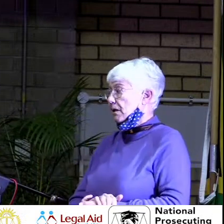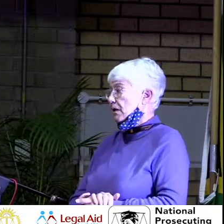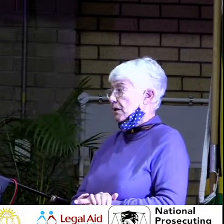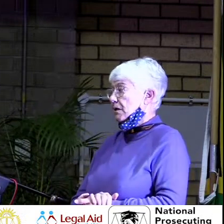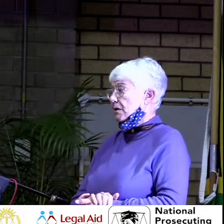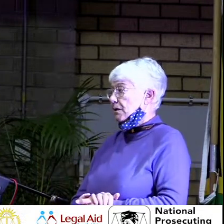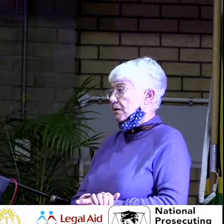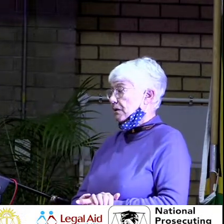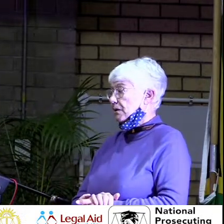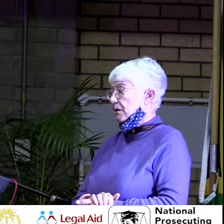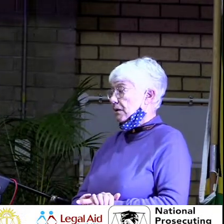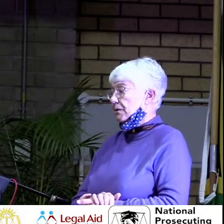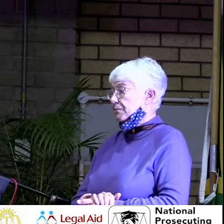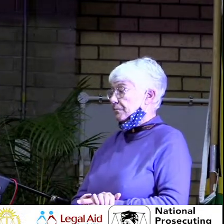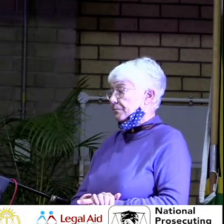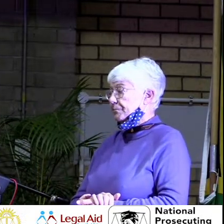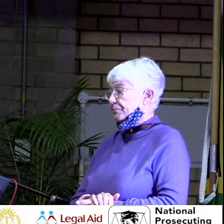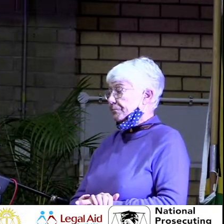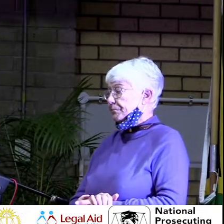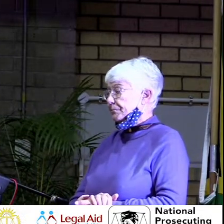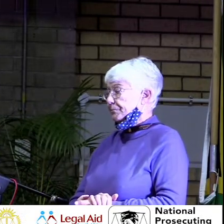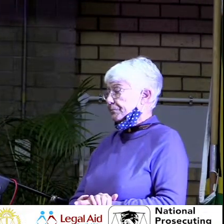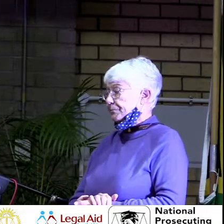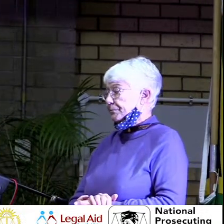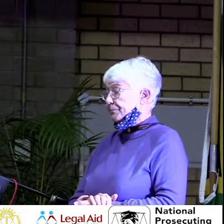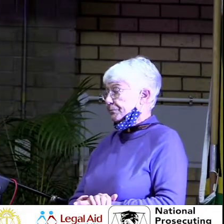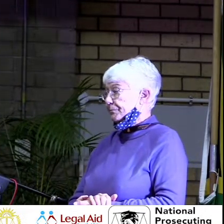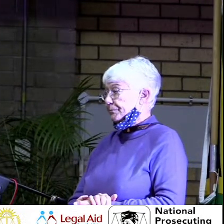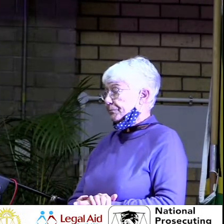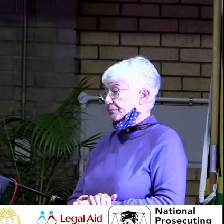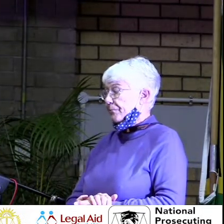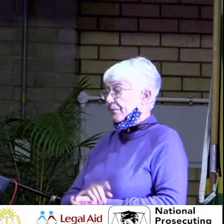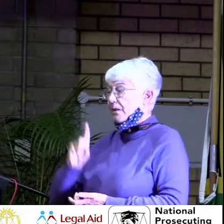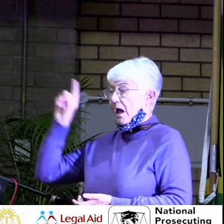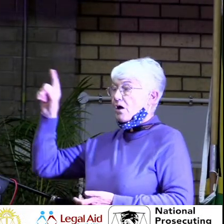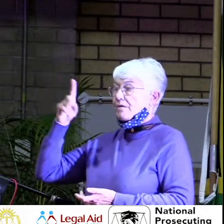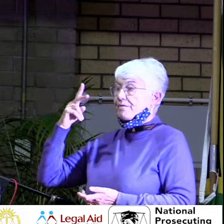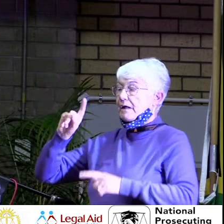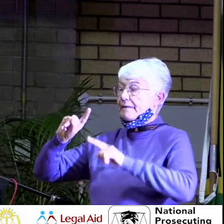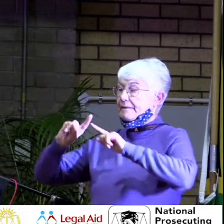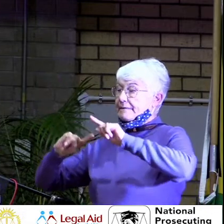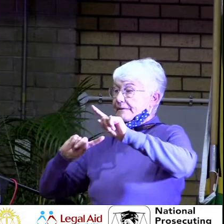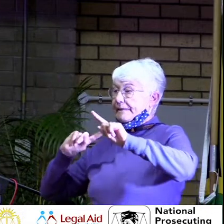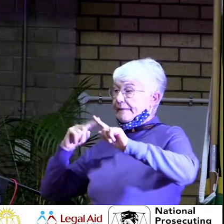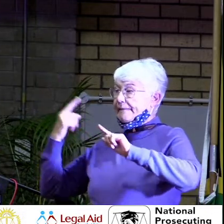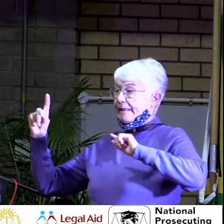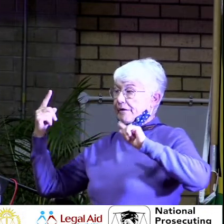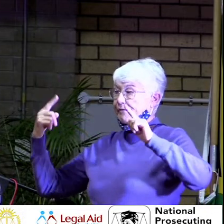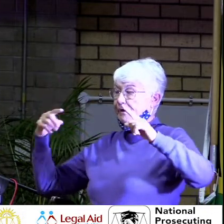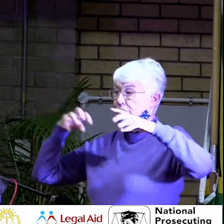FCS like units at this hospital. Delft is